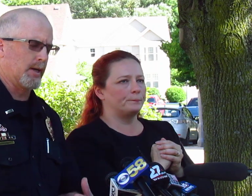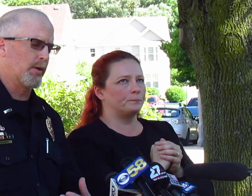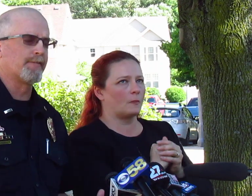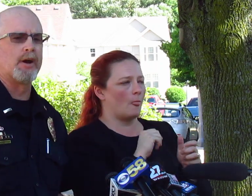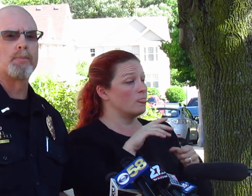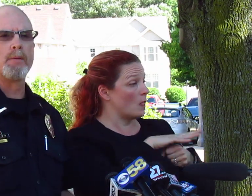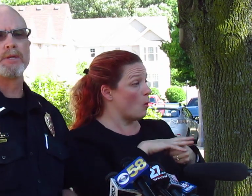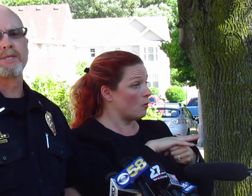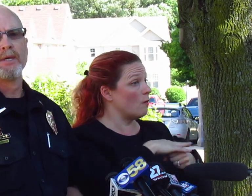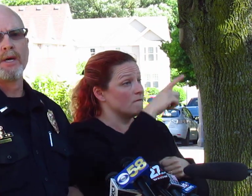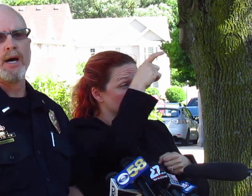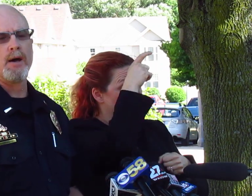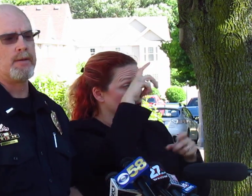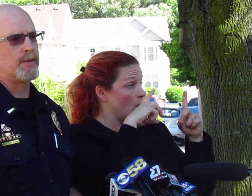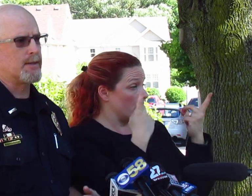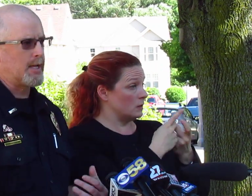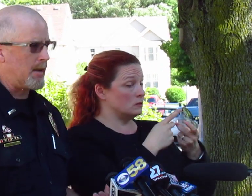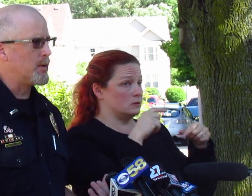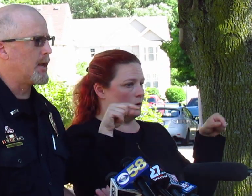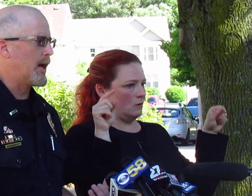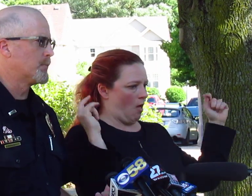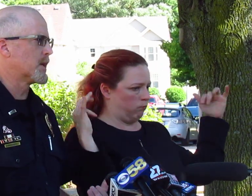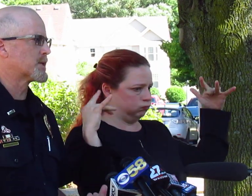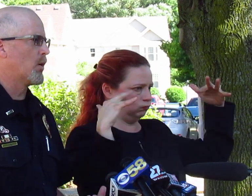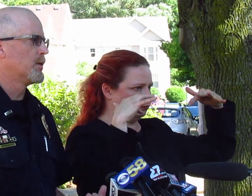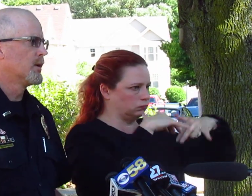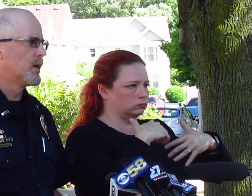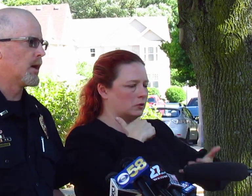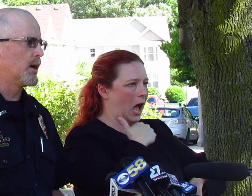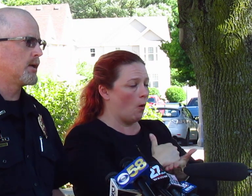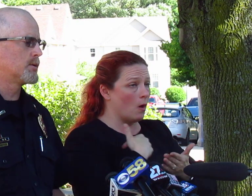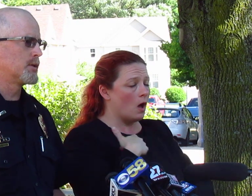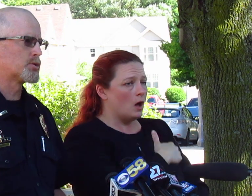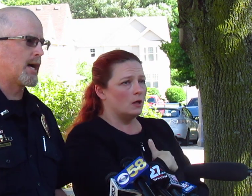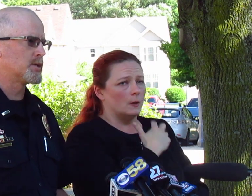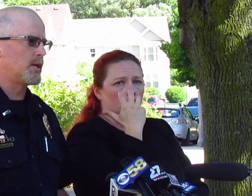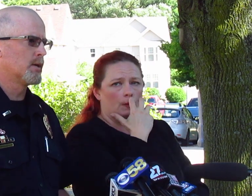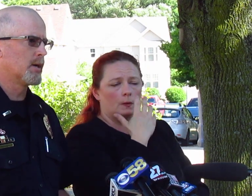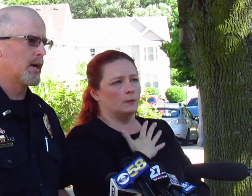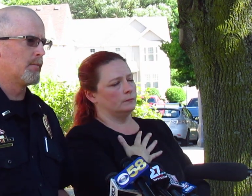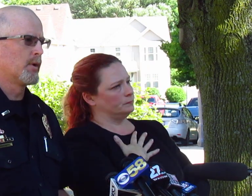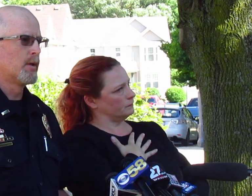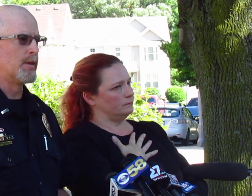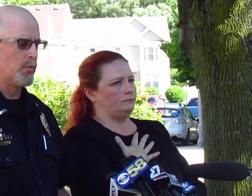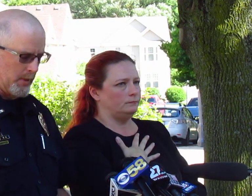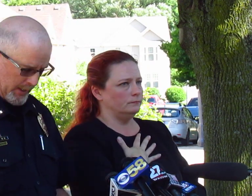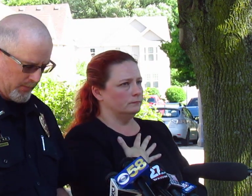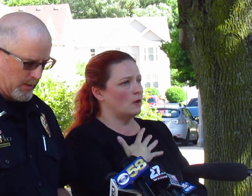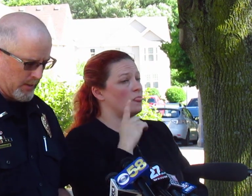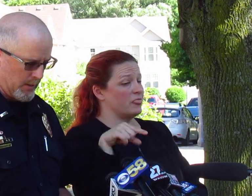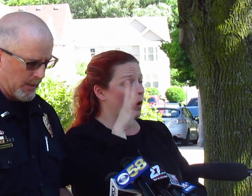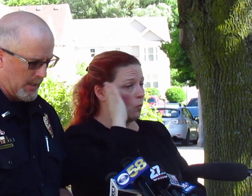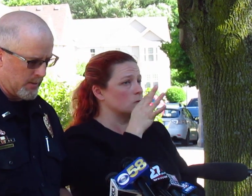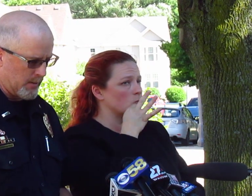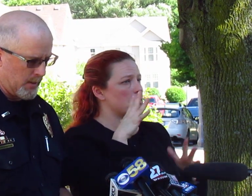the area fire departments that came and helped us out during this tragedy, they will be